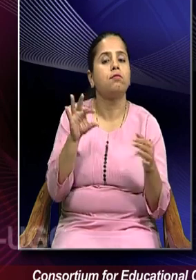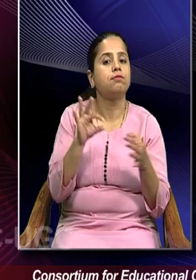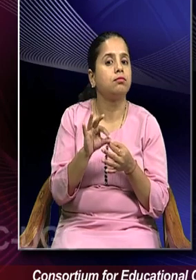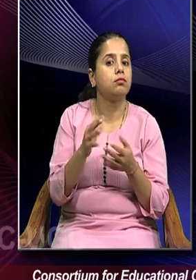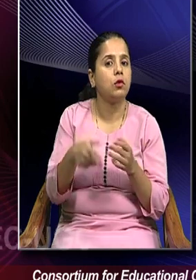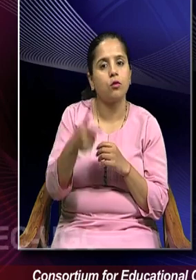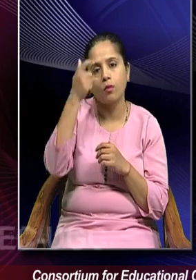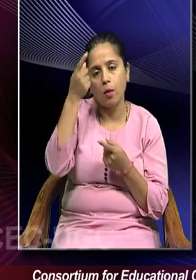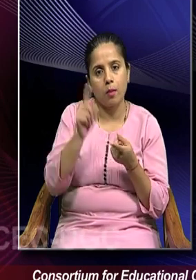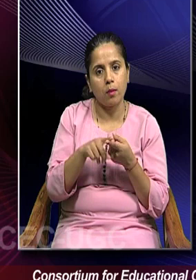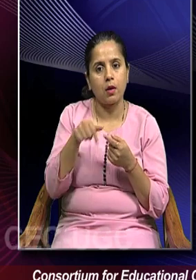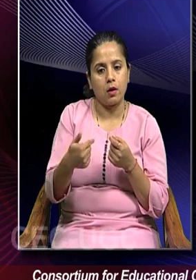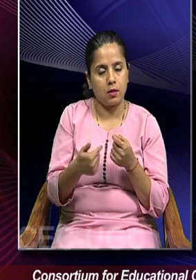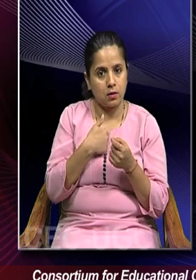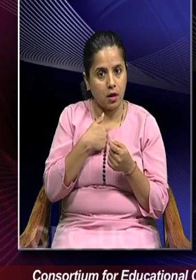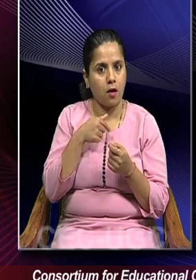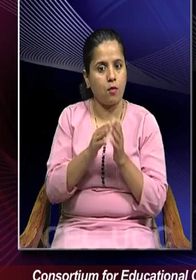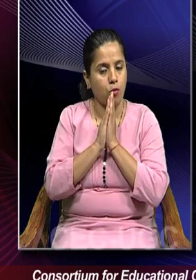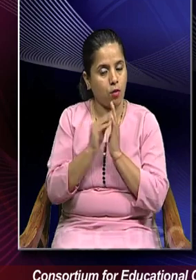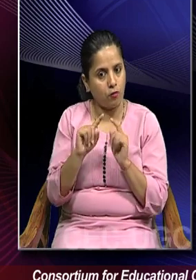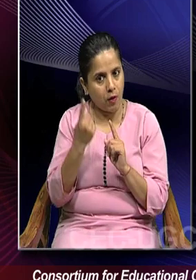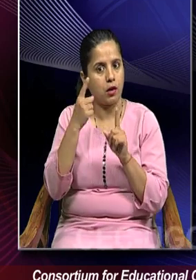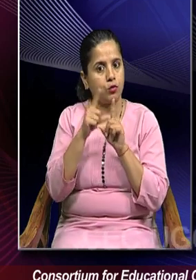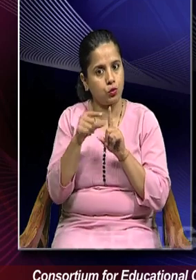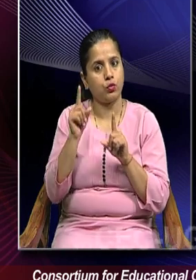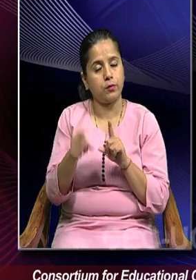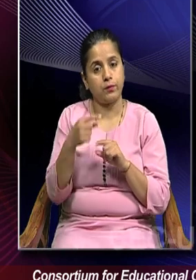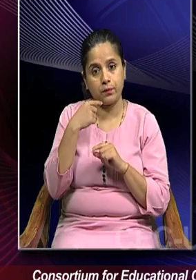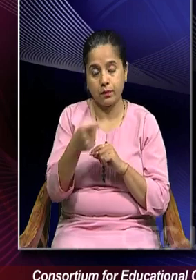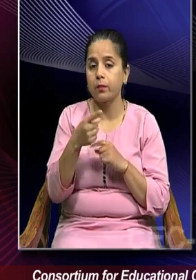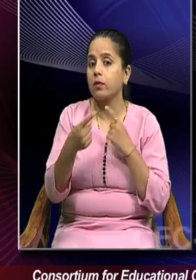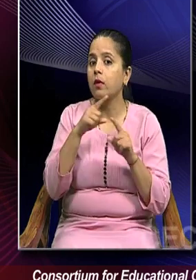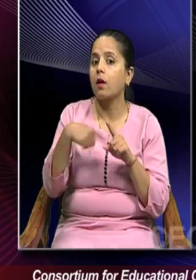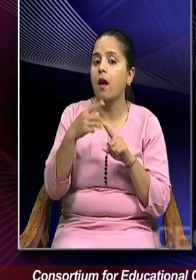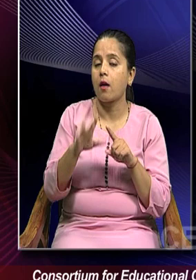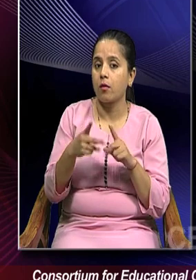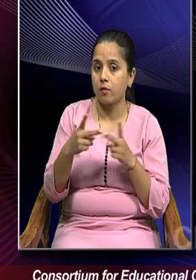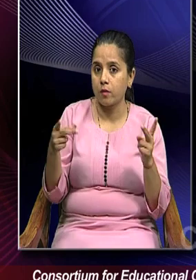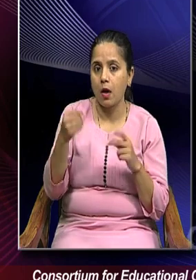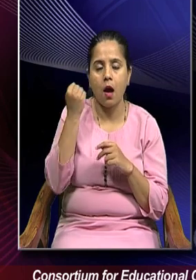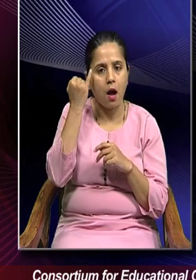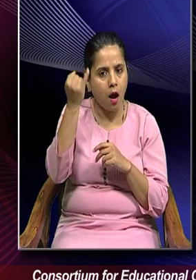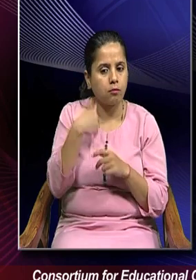the issue of Sarvadharma Sambhav, and they also talk about the ideas of